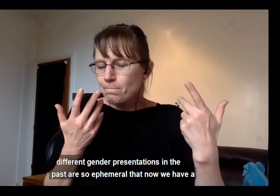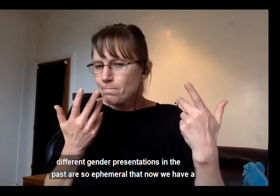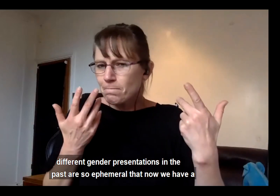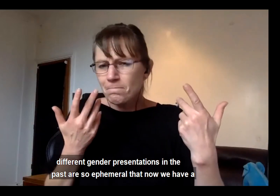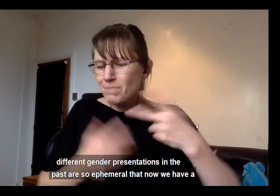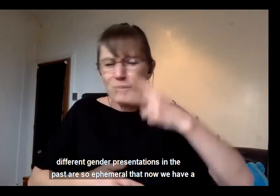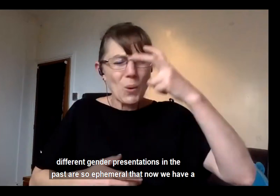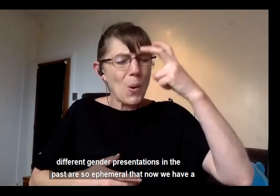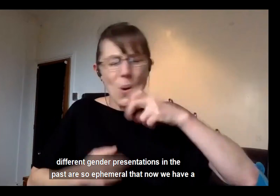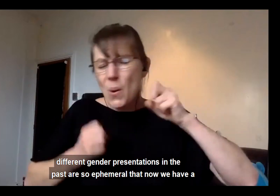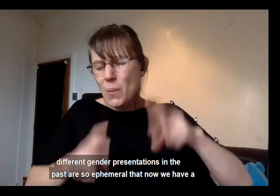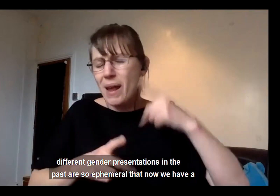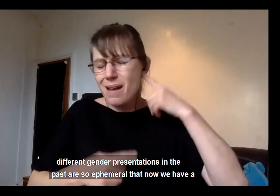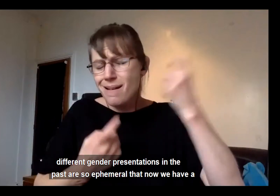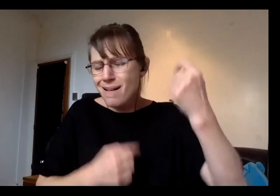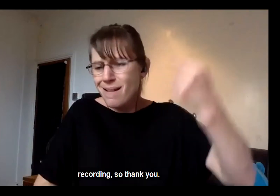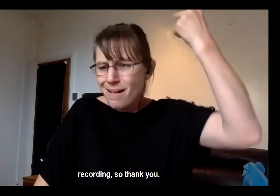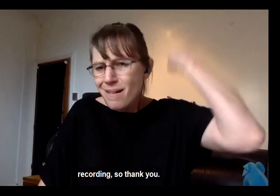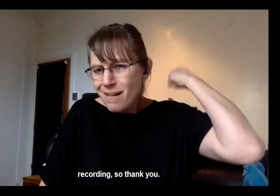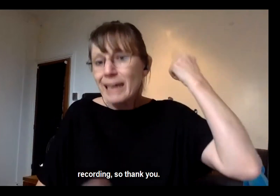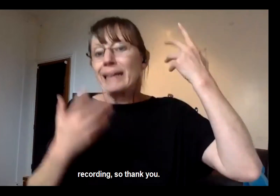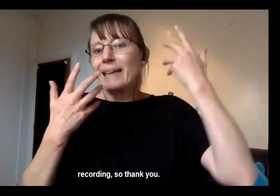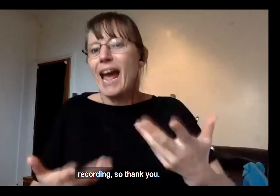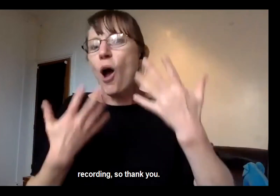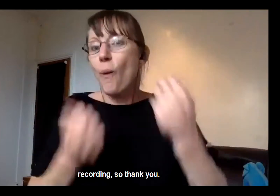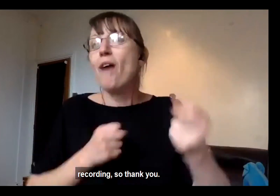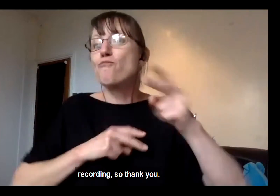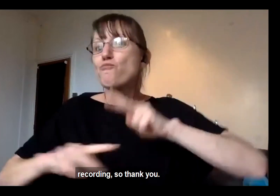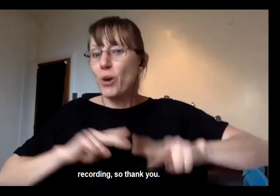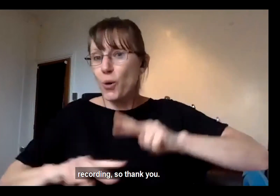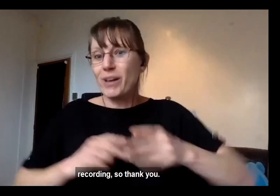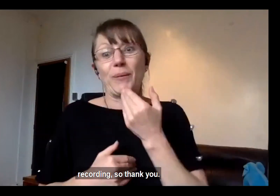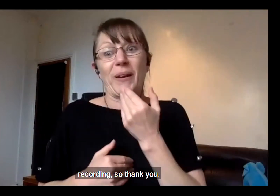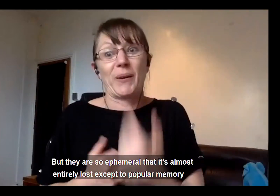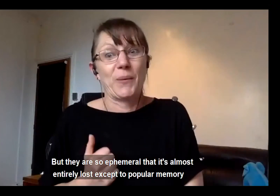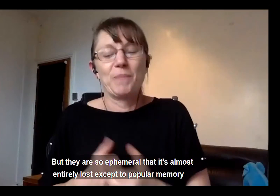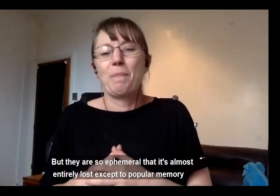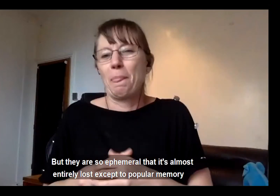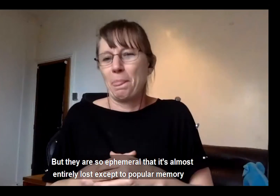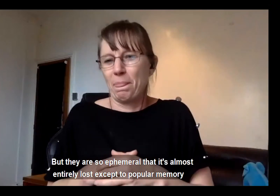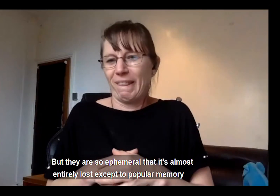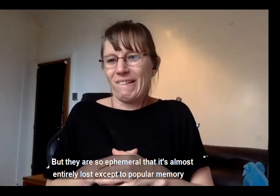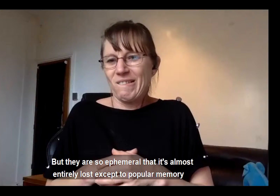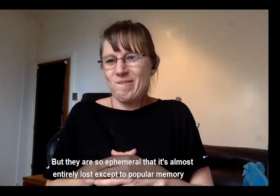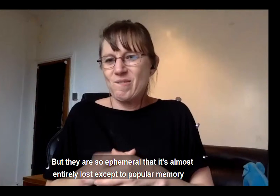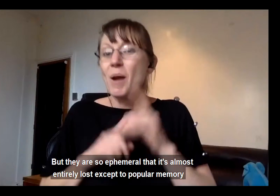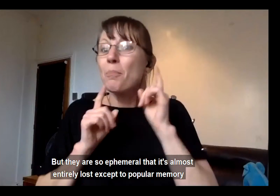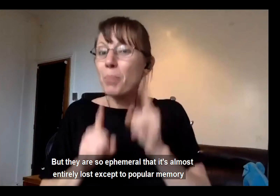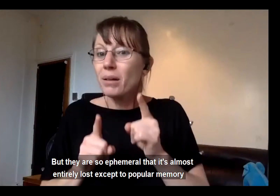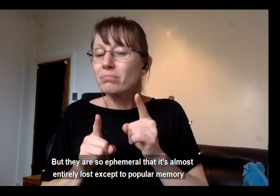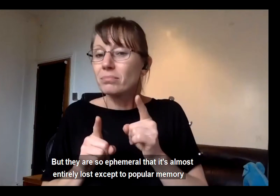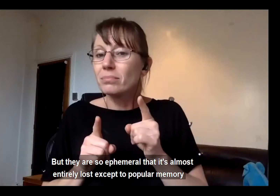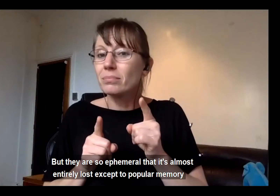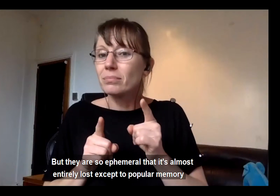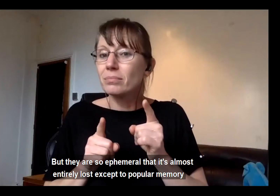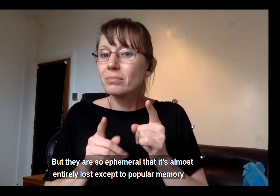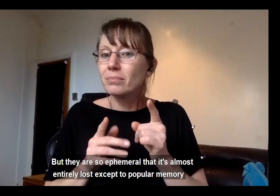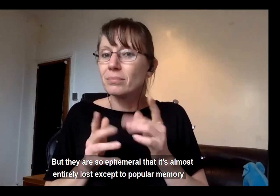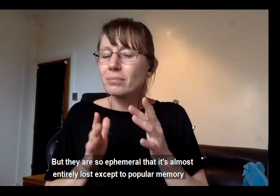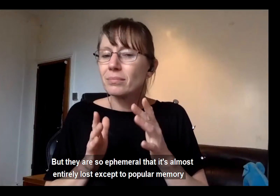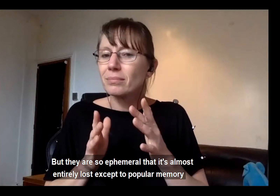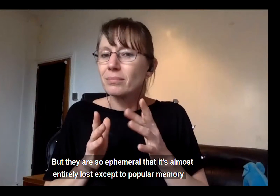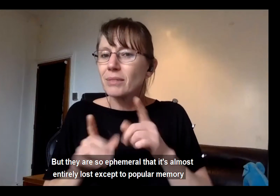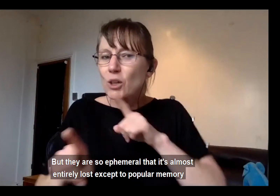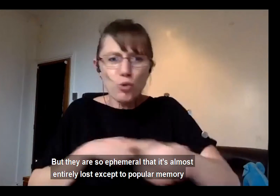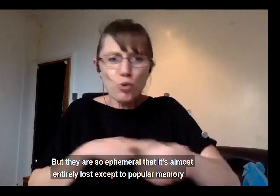that now we have a recording, so thank you. But they are so ephemeral that it's almost